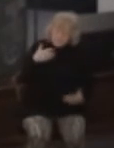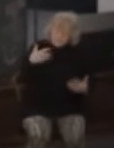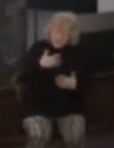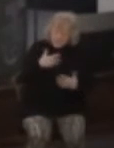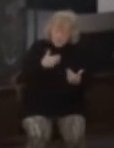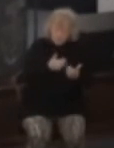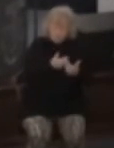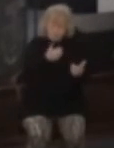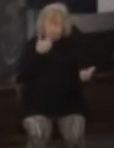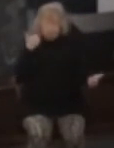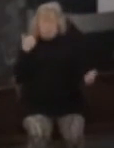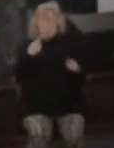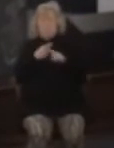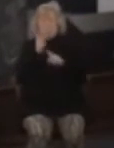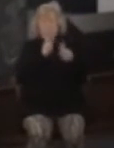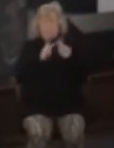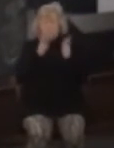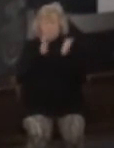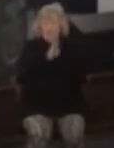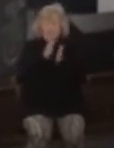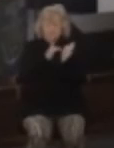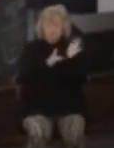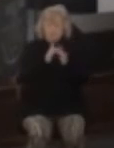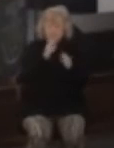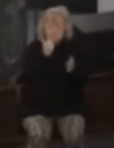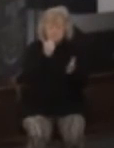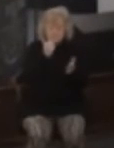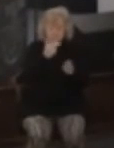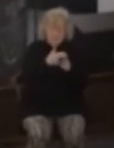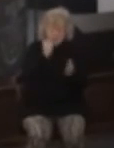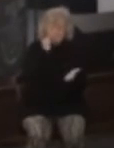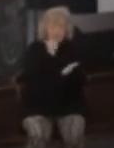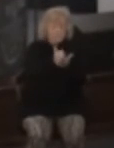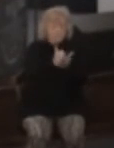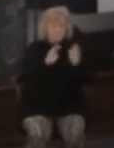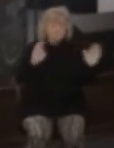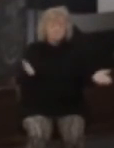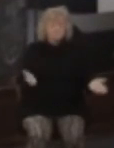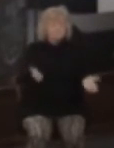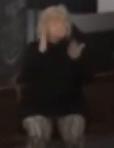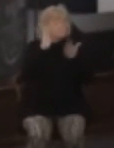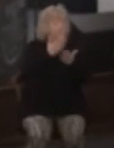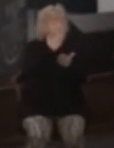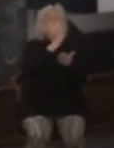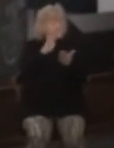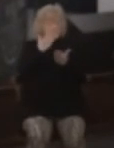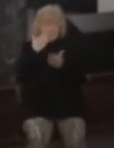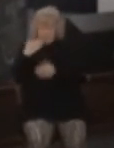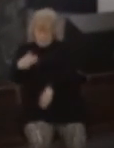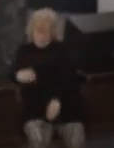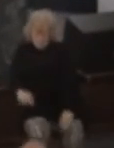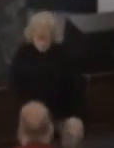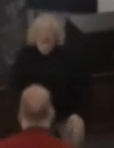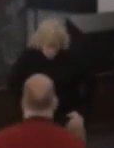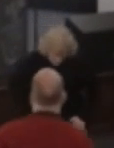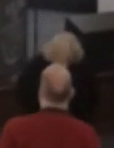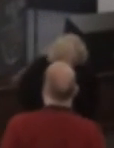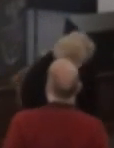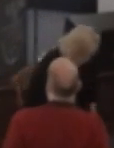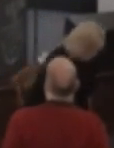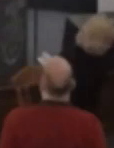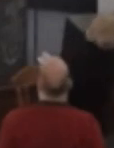us. Father, we ask this in Jesus' name. Amen. Would you stand and let's sing, Love Lifted Me.